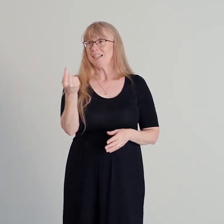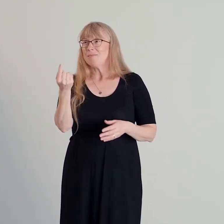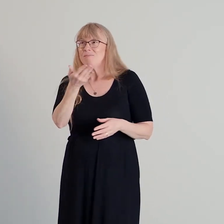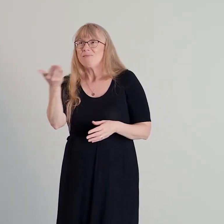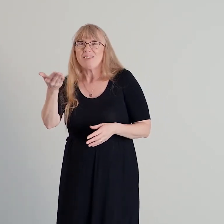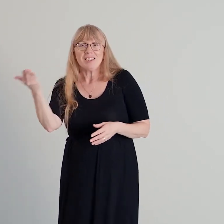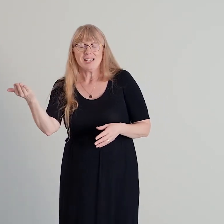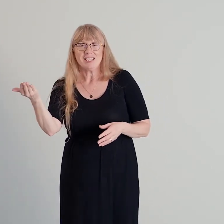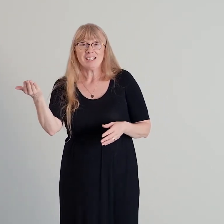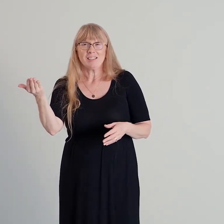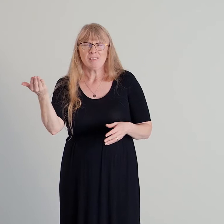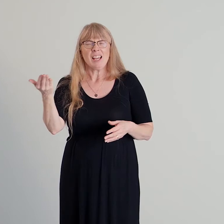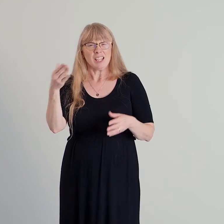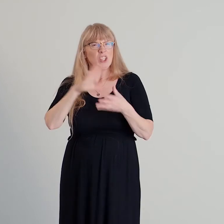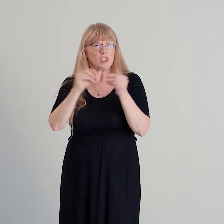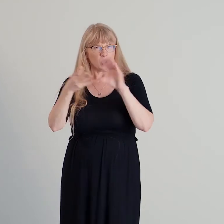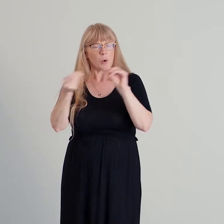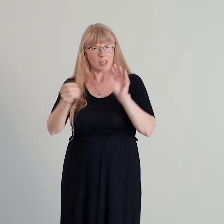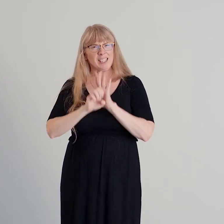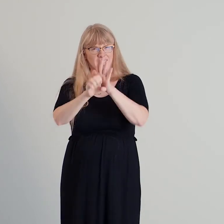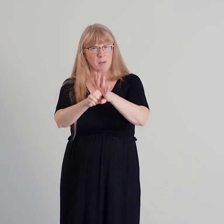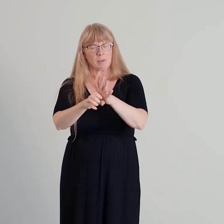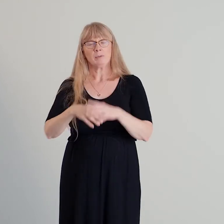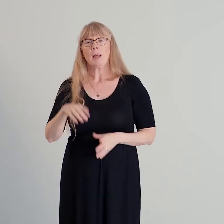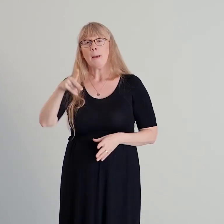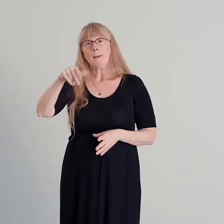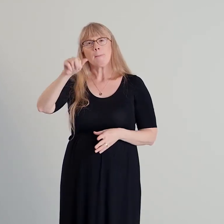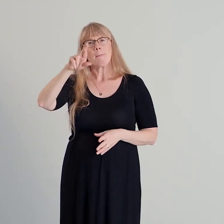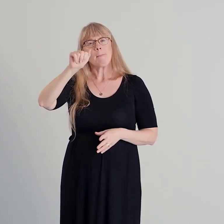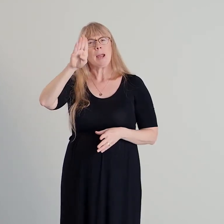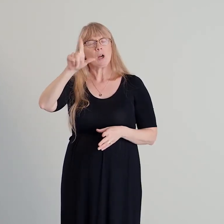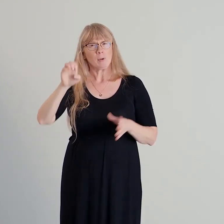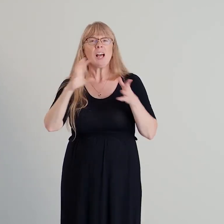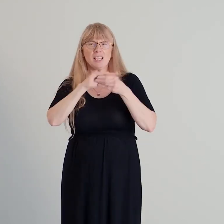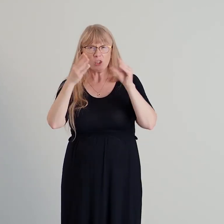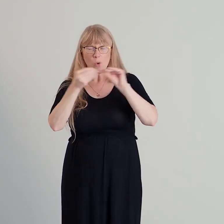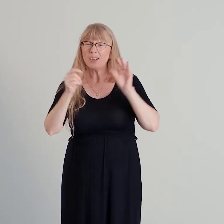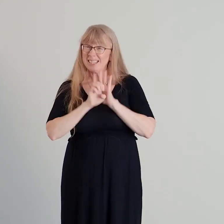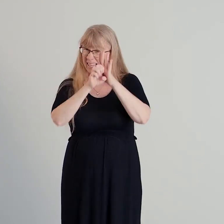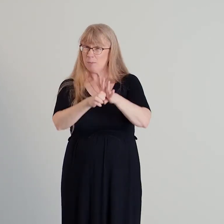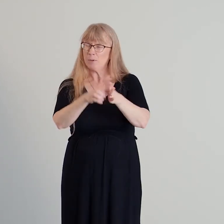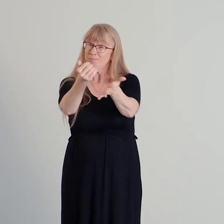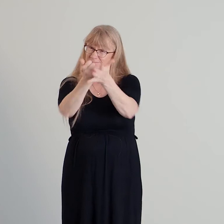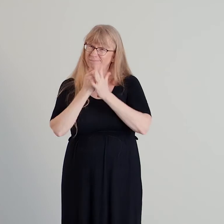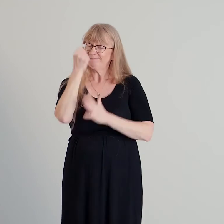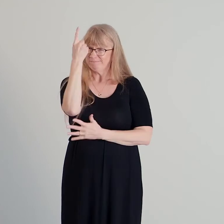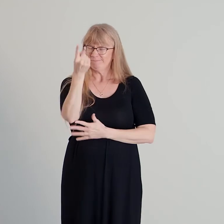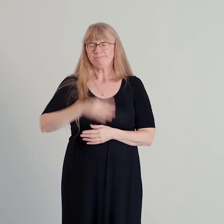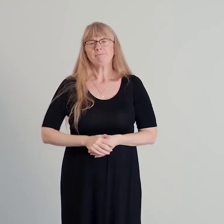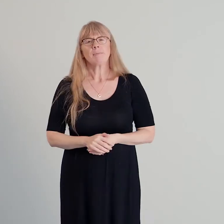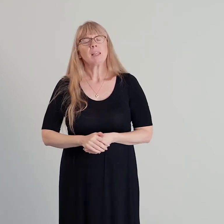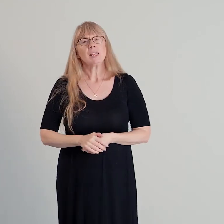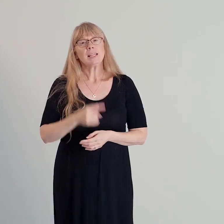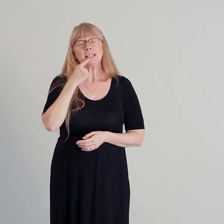things, in his parable, an illustration, a parable is a story, an illustration that help us understand something. He